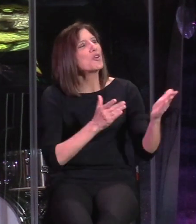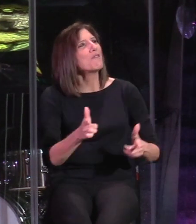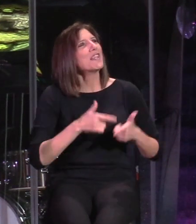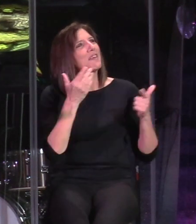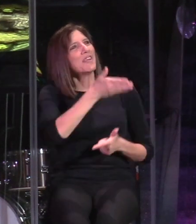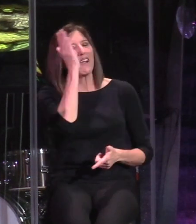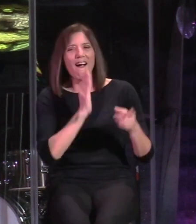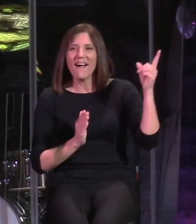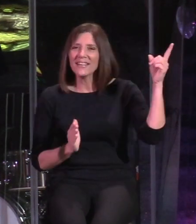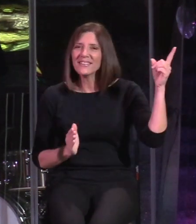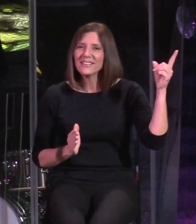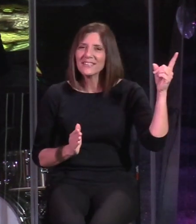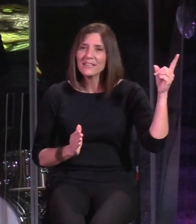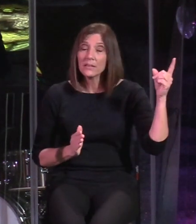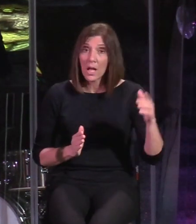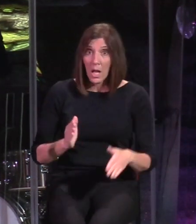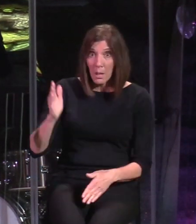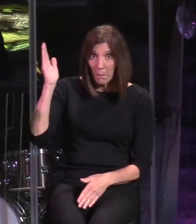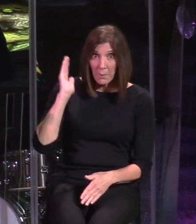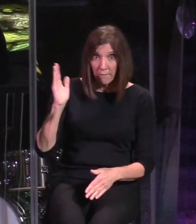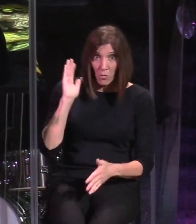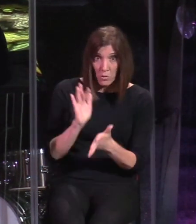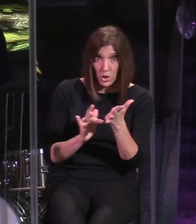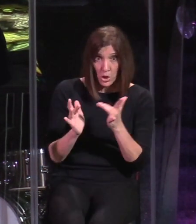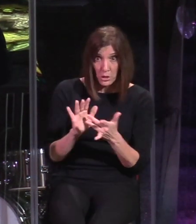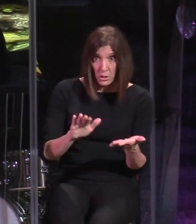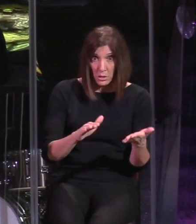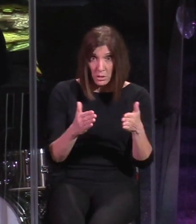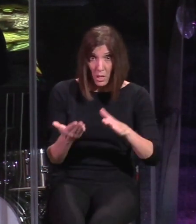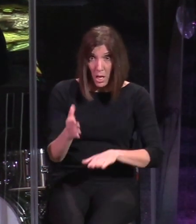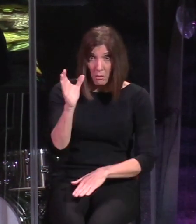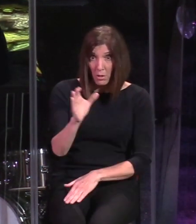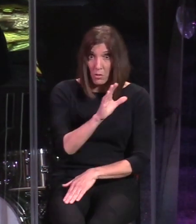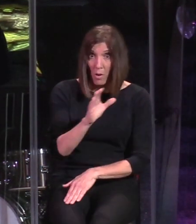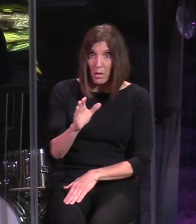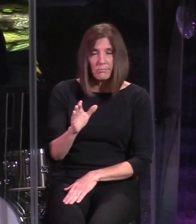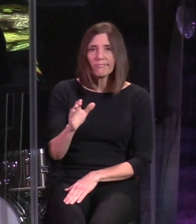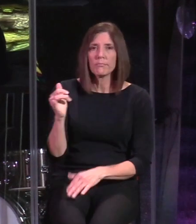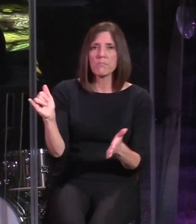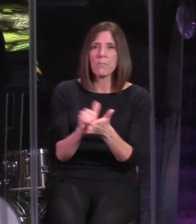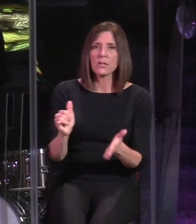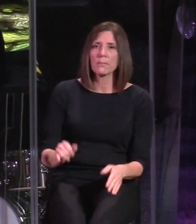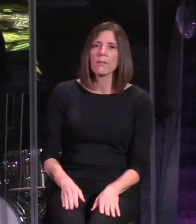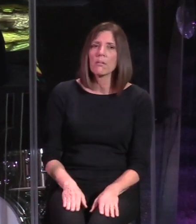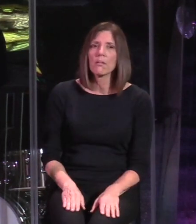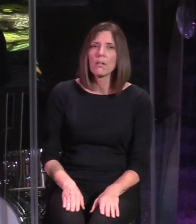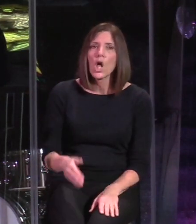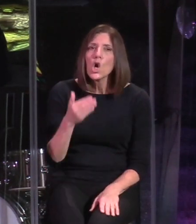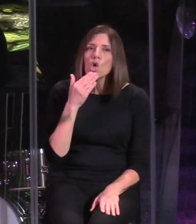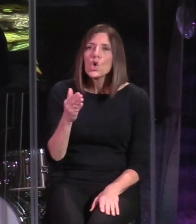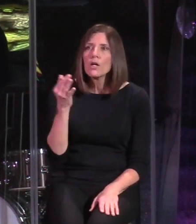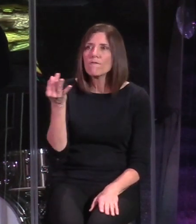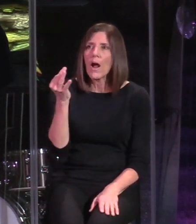wasn't possible before Jesus' death on the cross. Good Friday had to